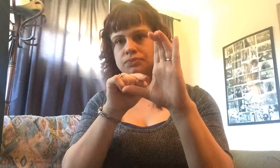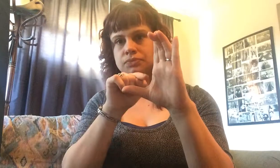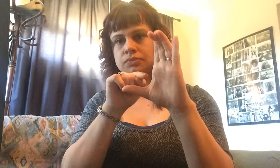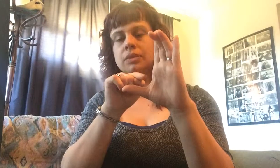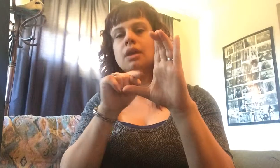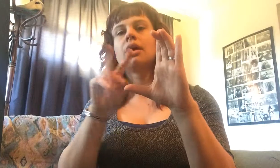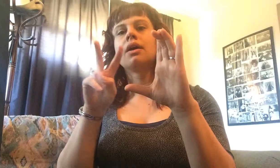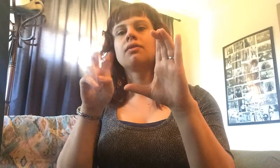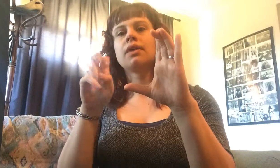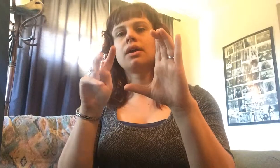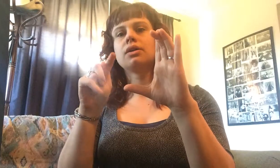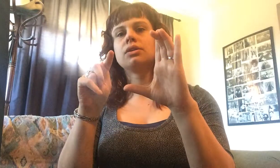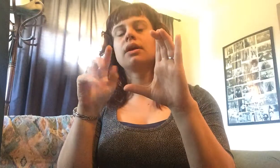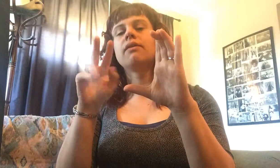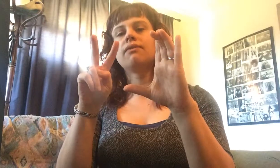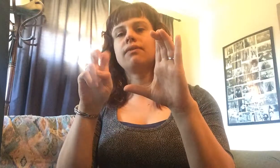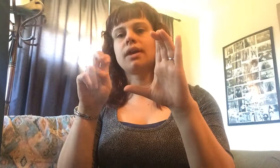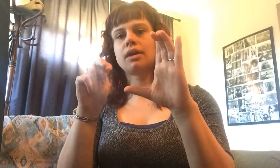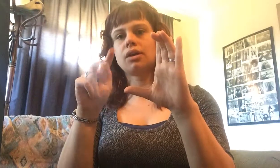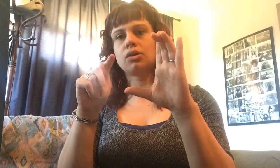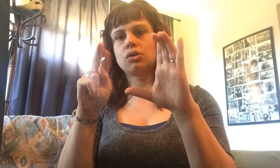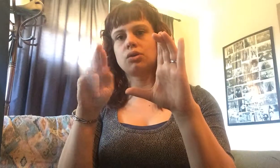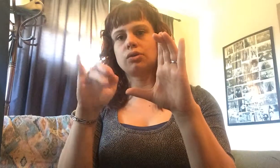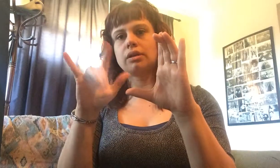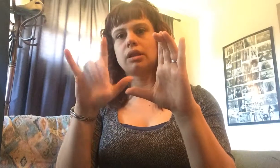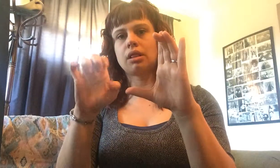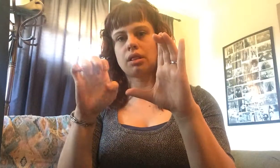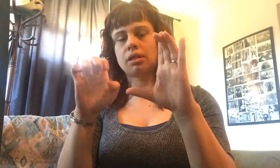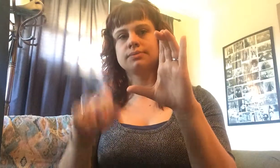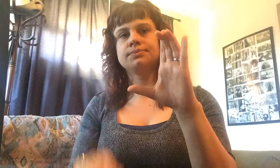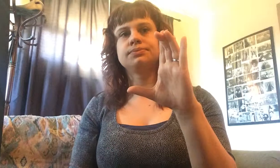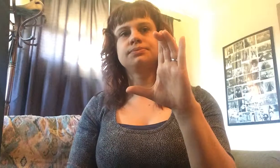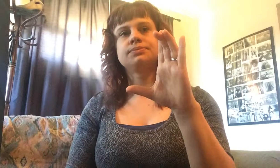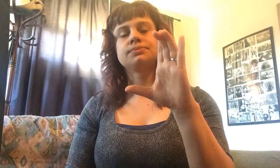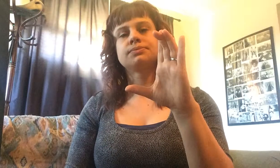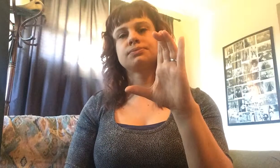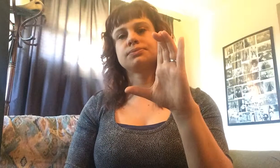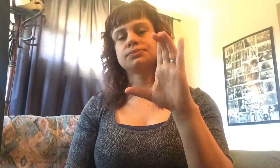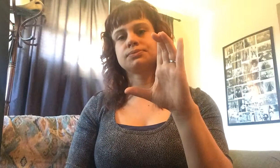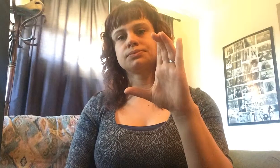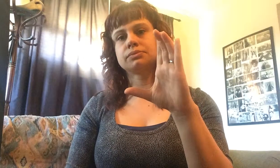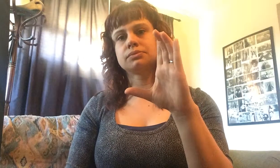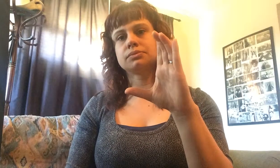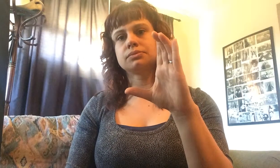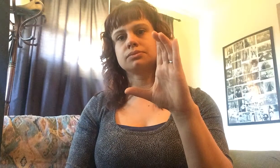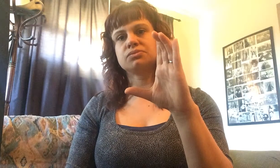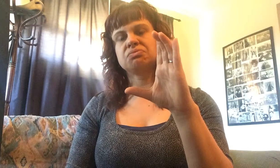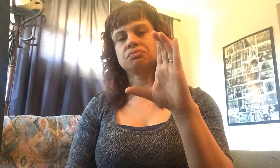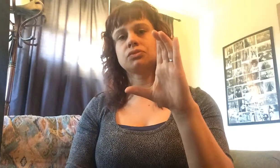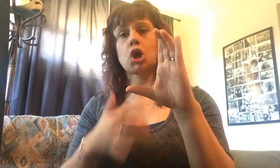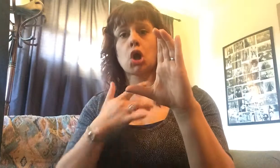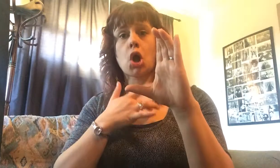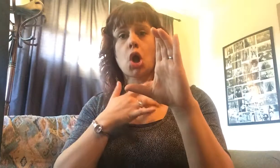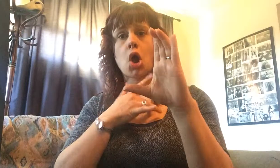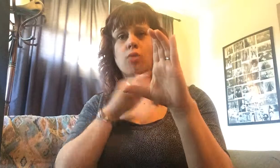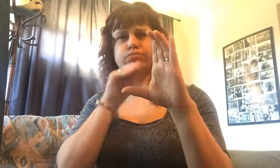So, this one, this is going to be the upper chamber. This is the right hand side of the heart. This is going to represent the